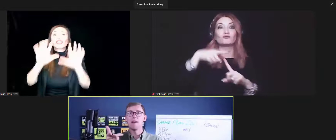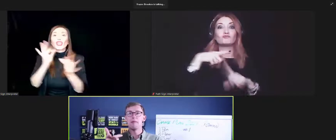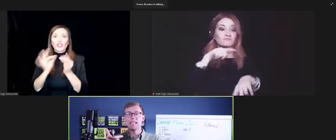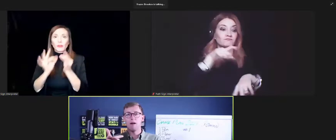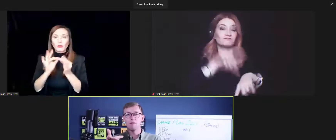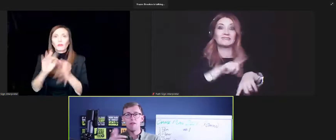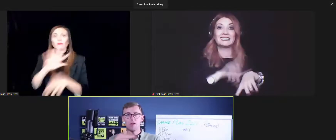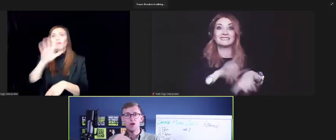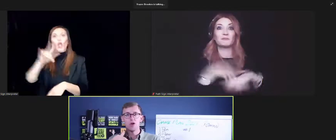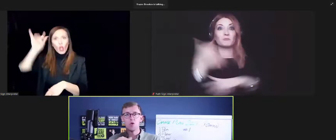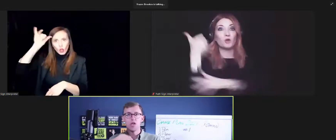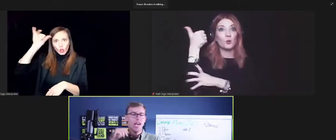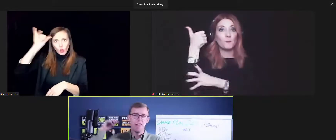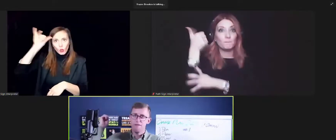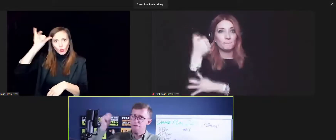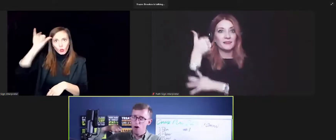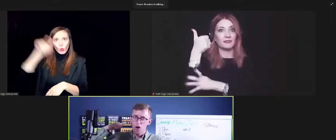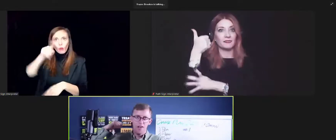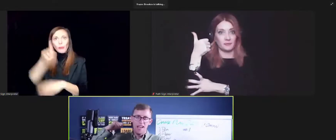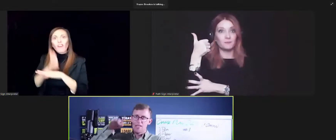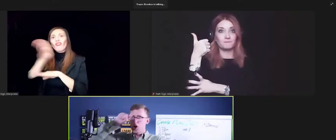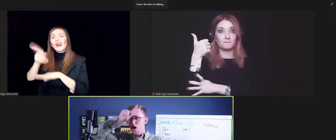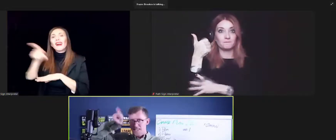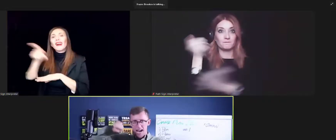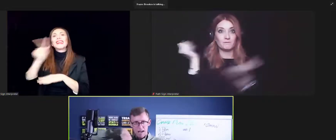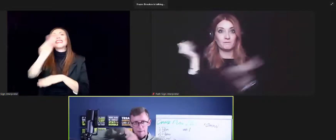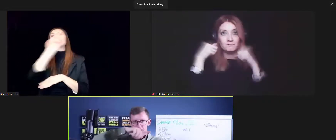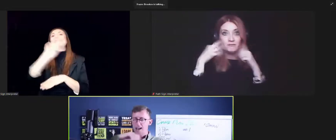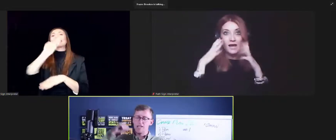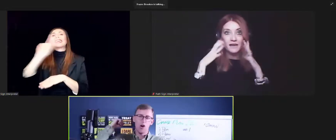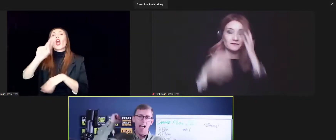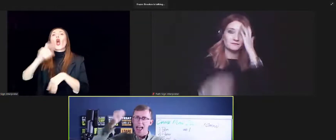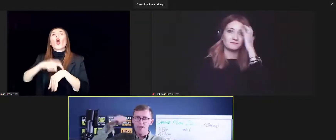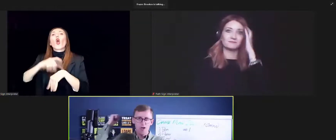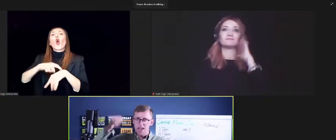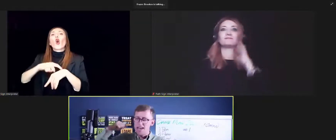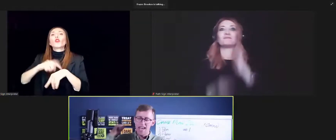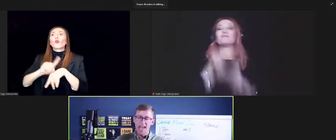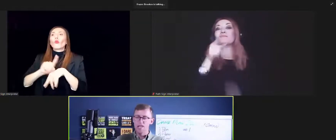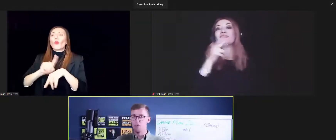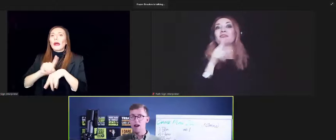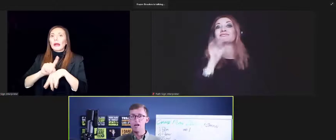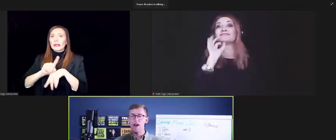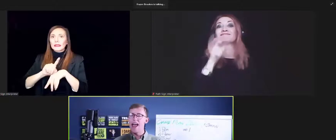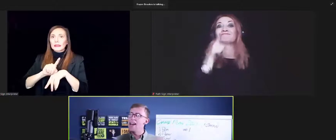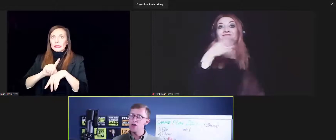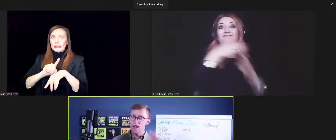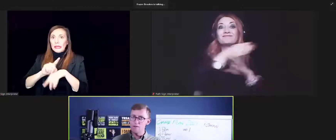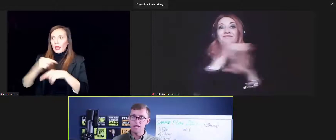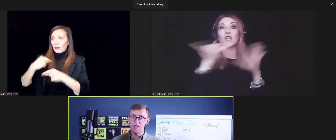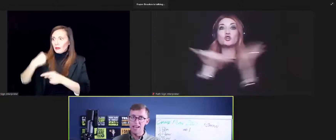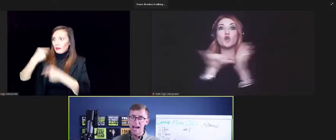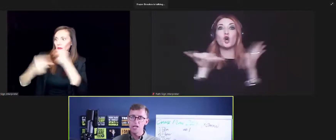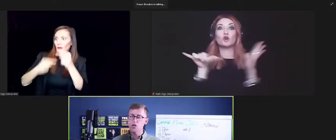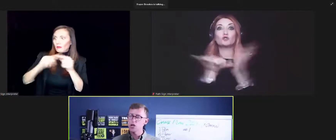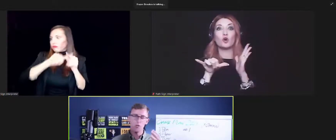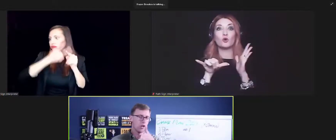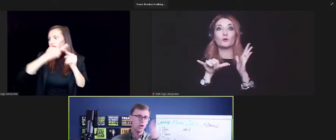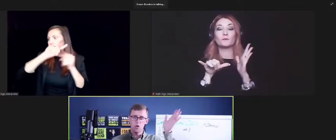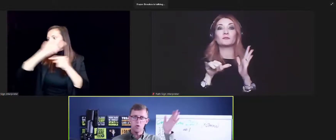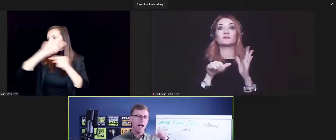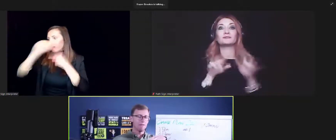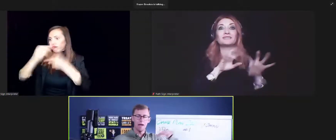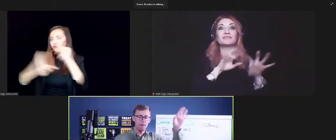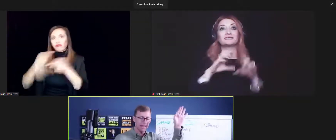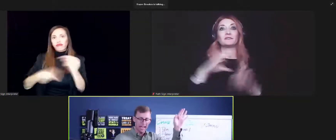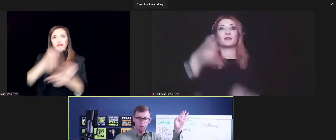a 10-minute countdown that you can use. It's fun. It's got a timer. It's got energy. It's really great. Energy is everything, right, guys? So you can